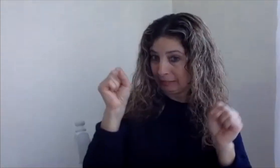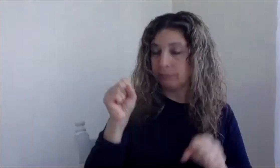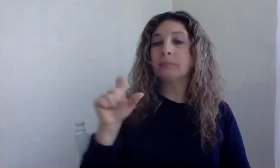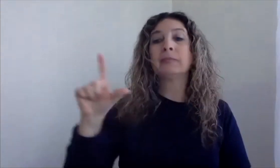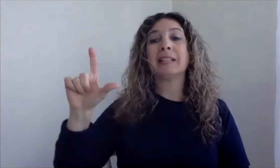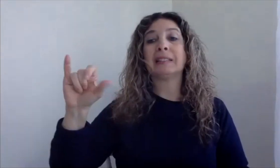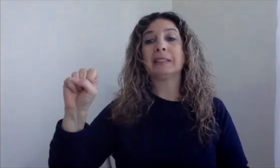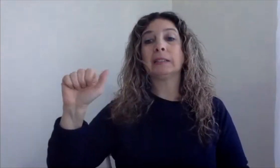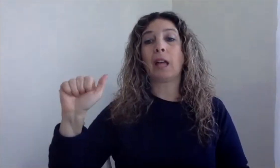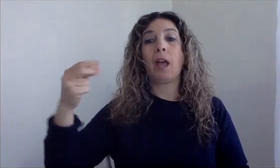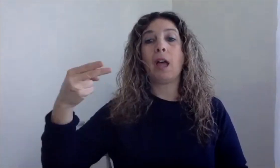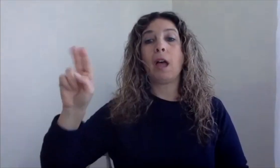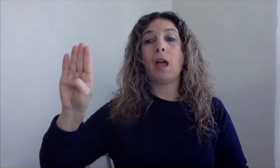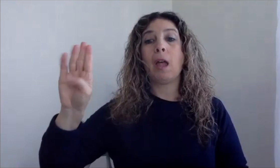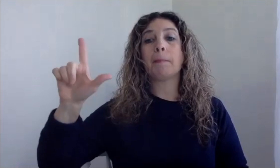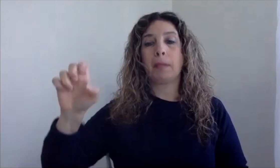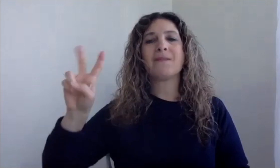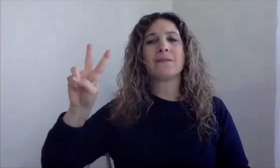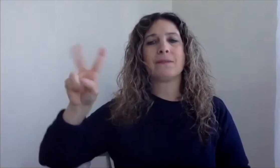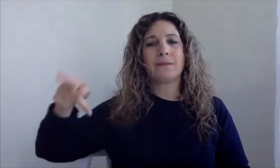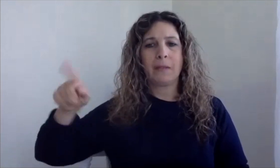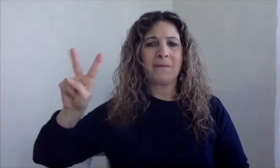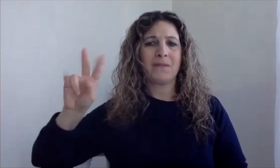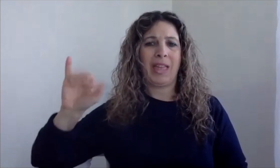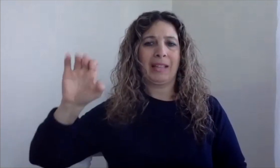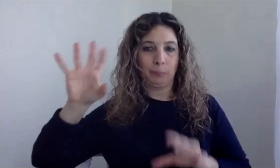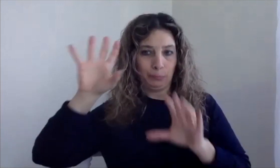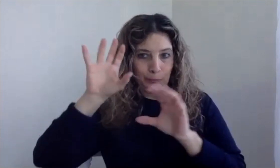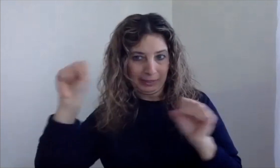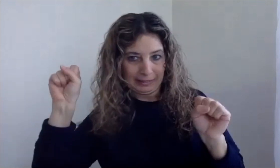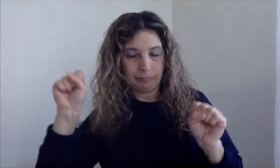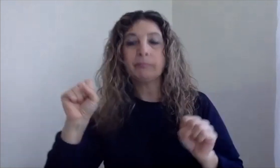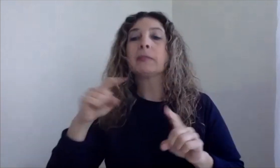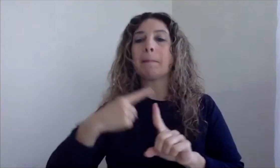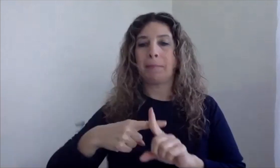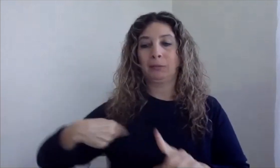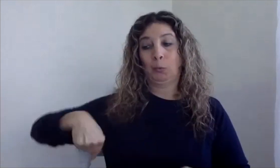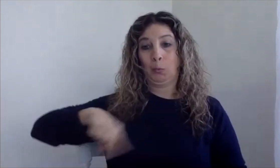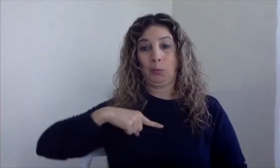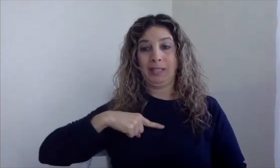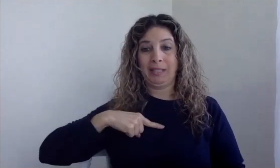set up this meeting with myself and Lisa Hubble, the vice president of the Alumni Association.